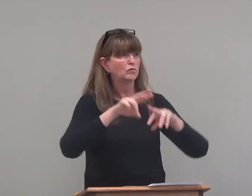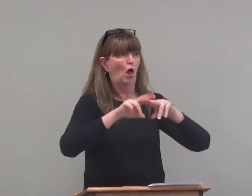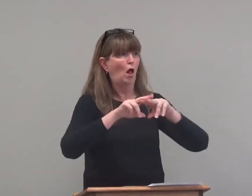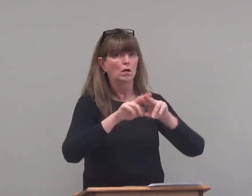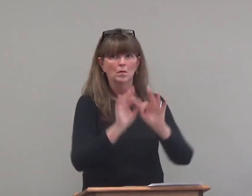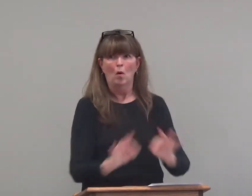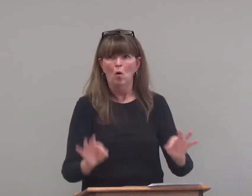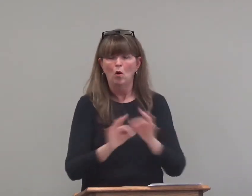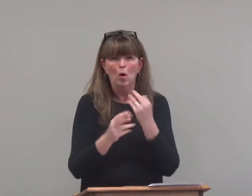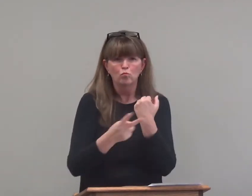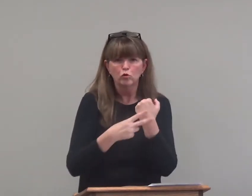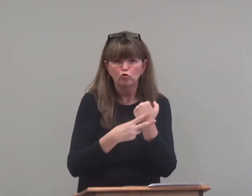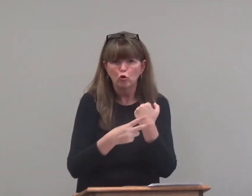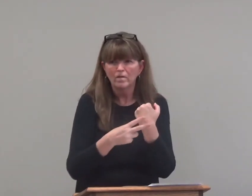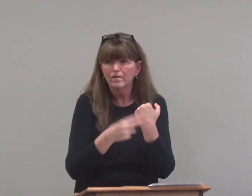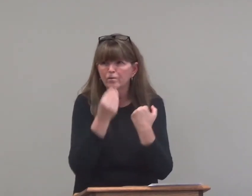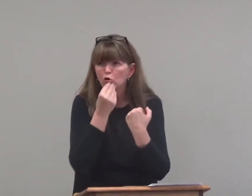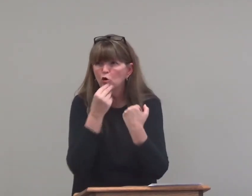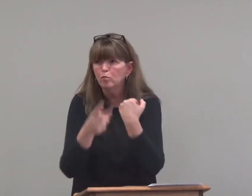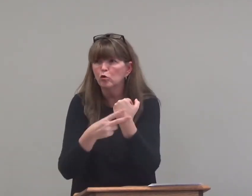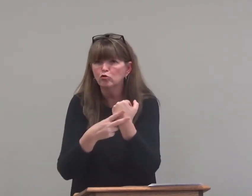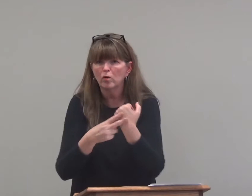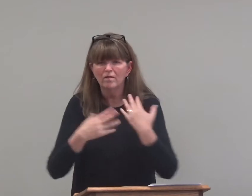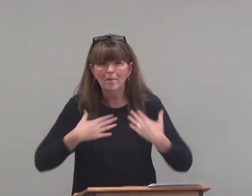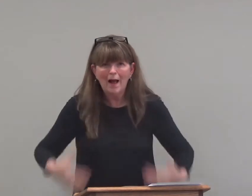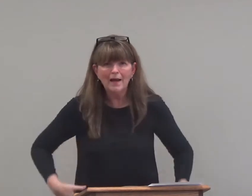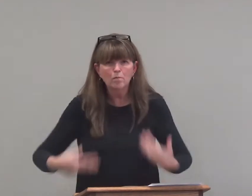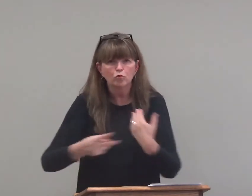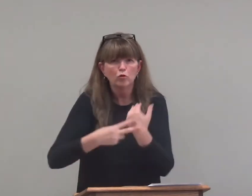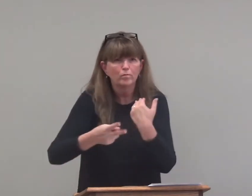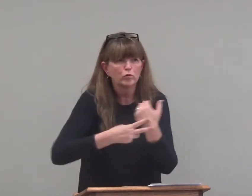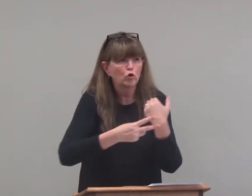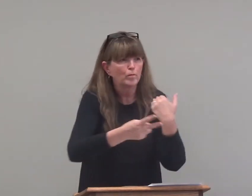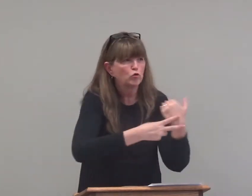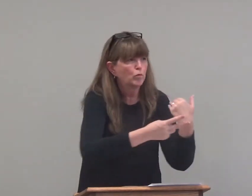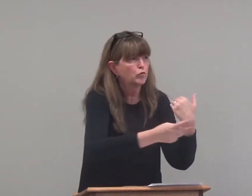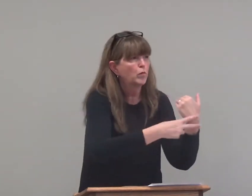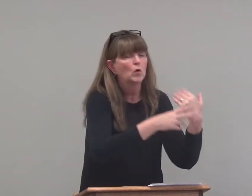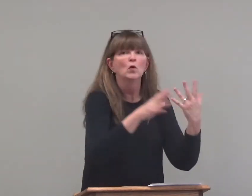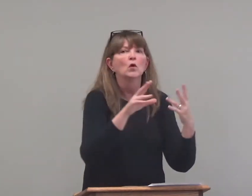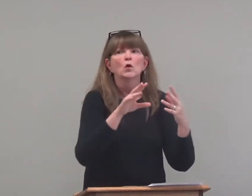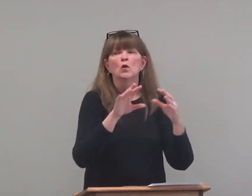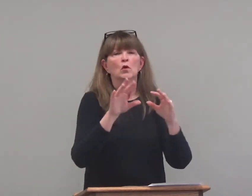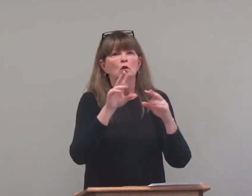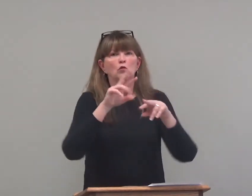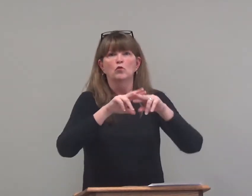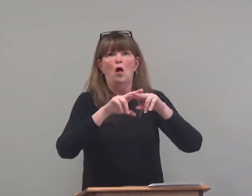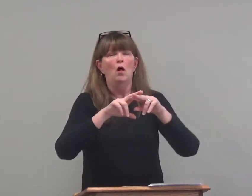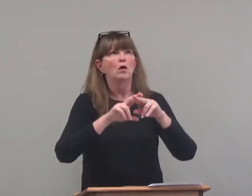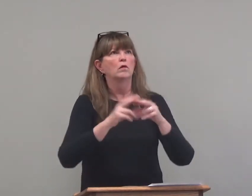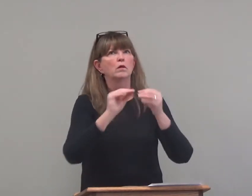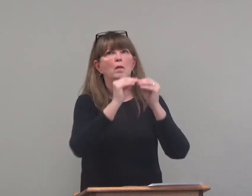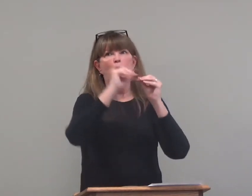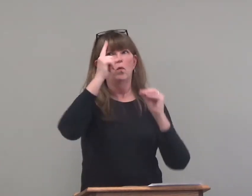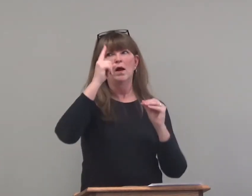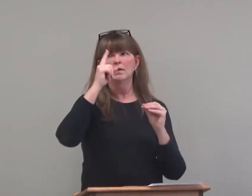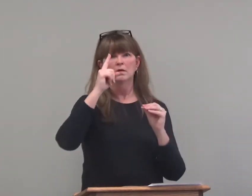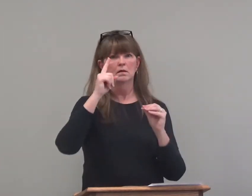really important, especially back in biblical times. It was a preservative. It preserved food. It preserved people's bodies. Salt